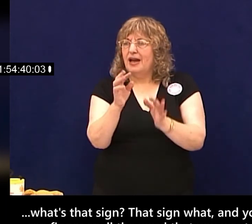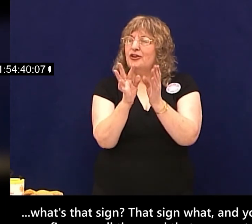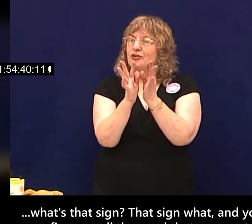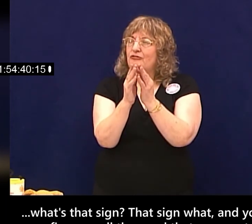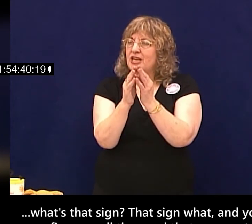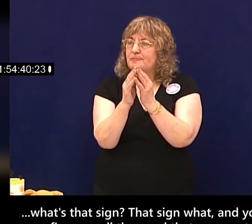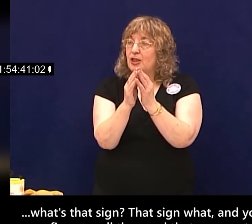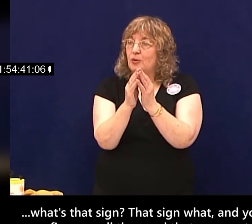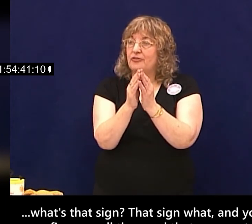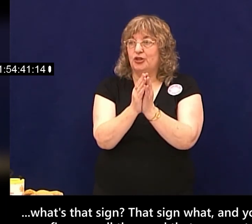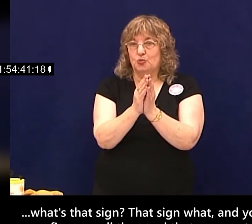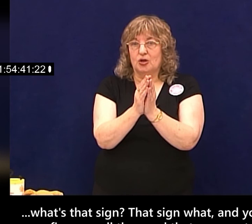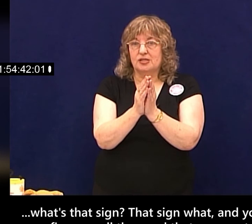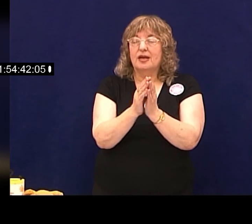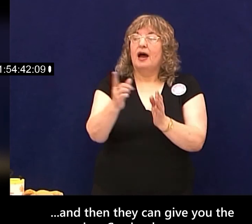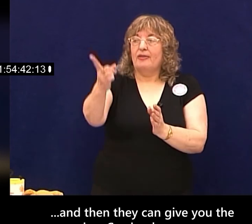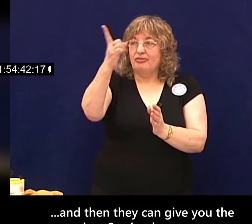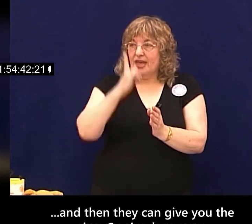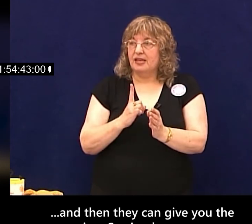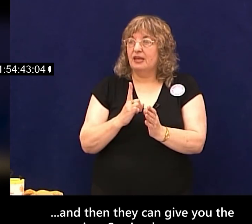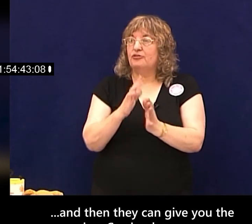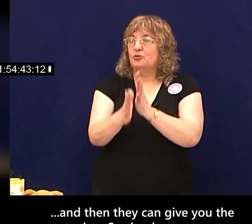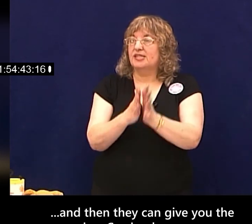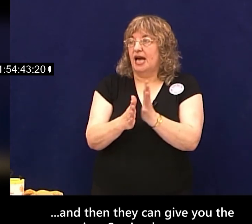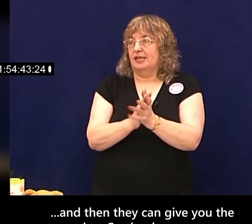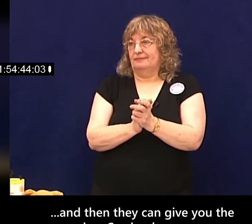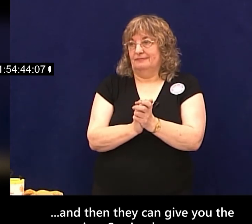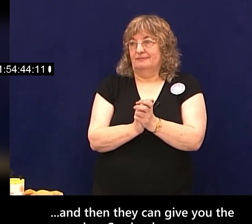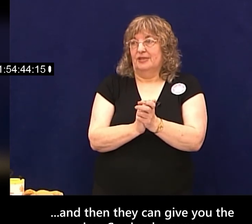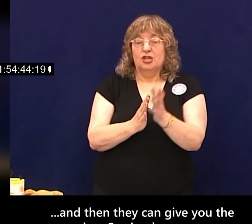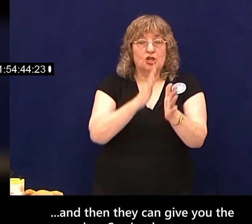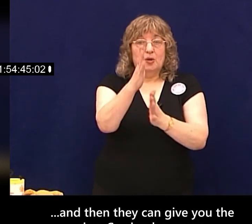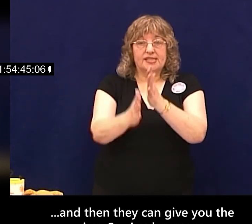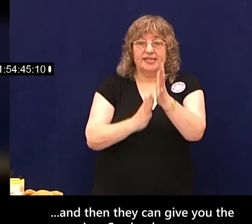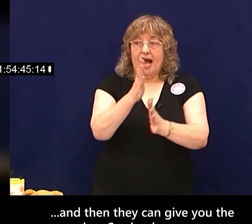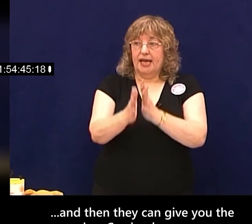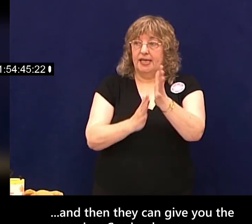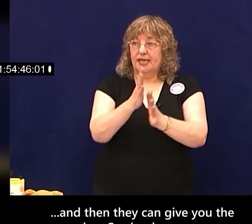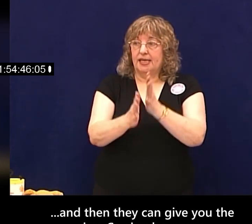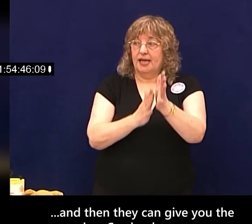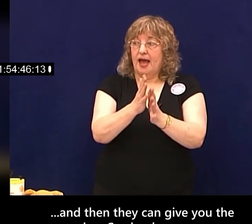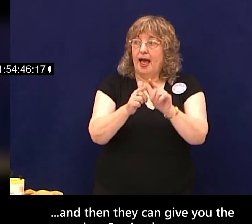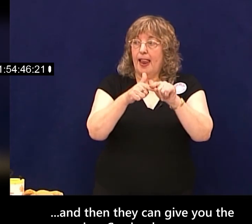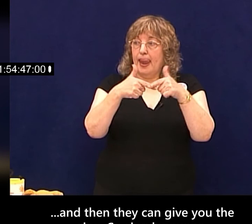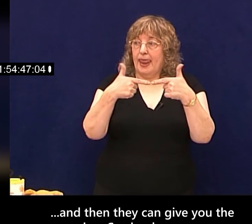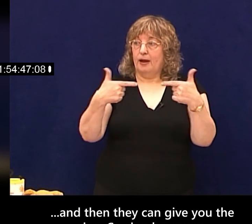you can finger spell the word that you want, and then they can give you the sign. So, sign,